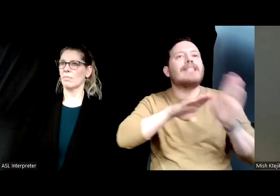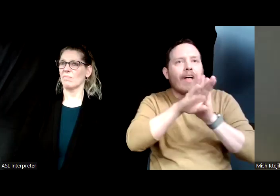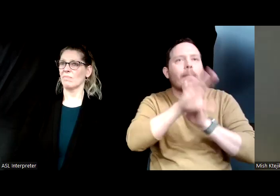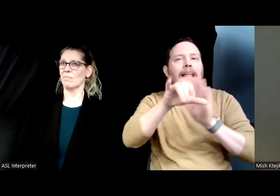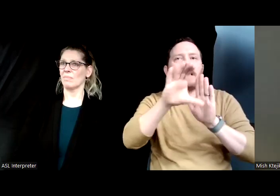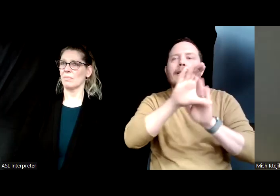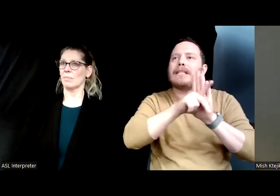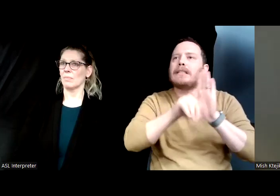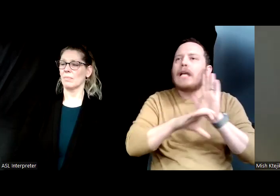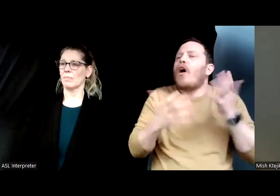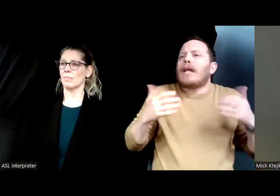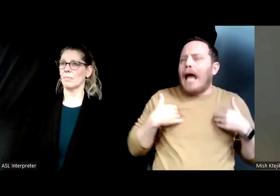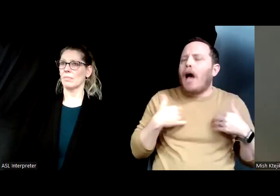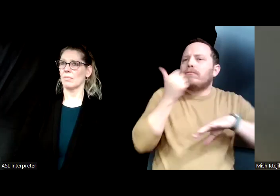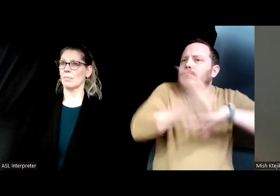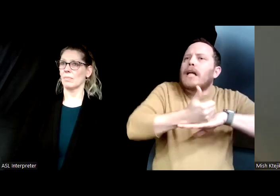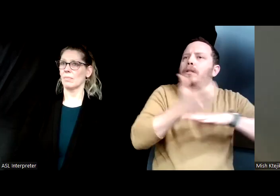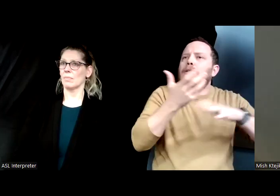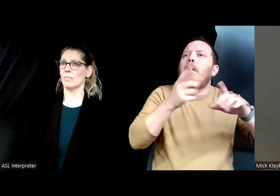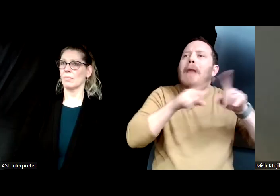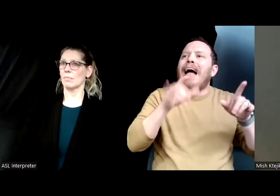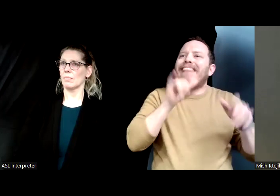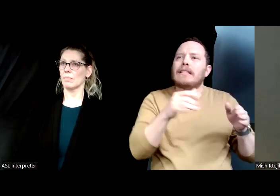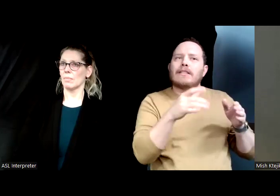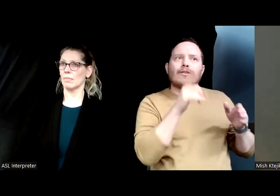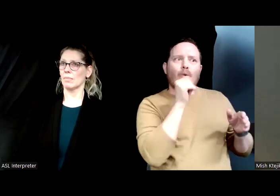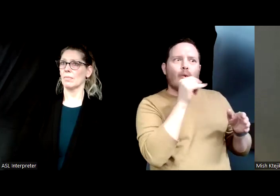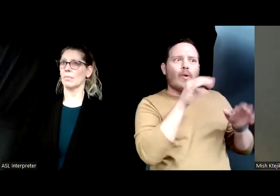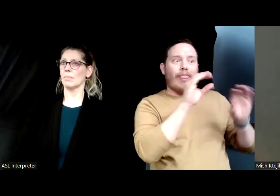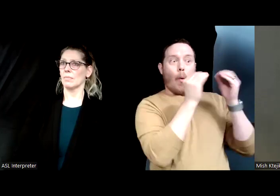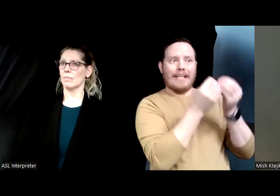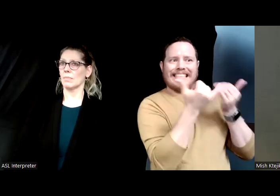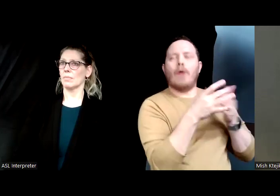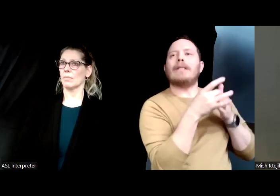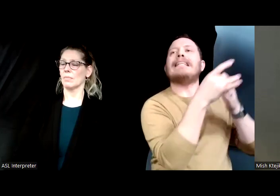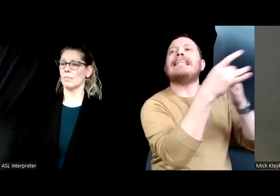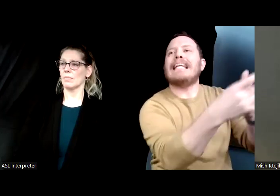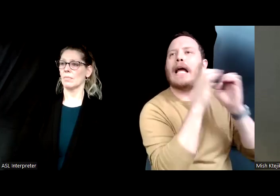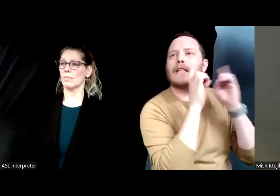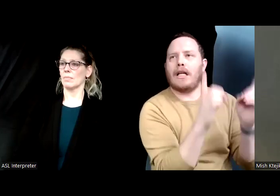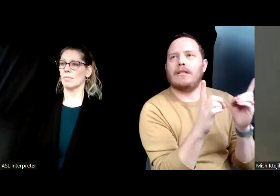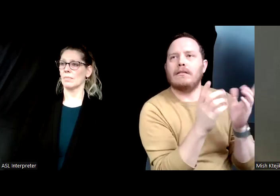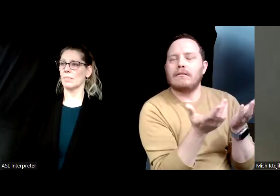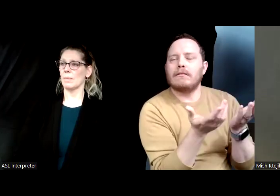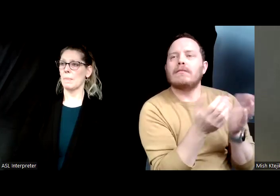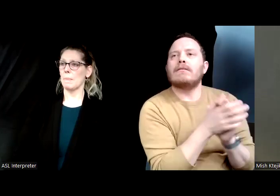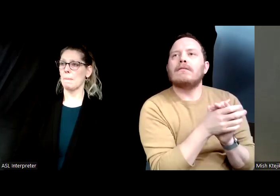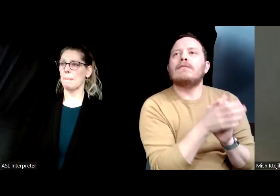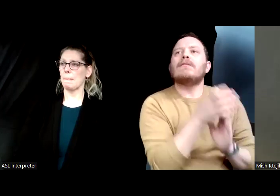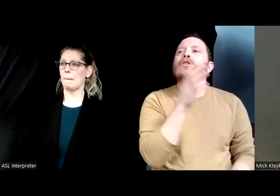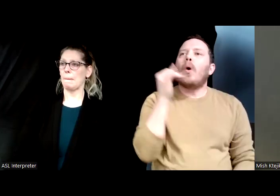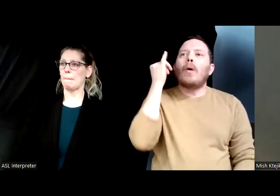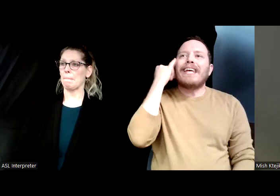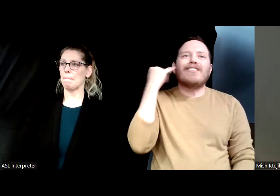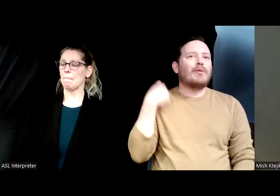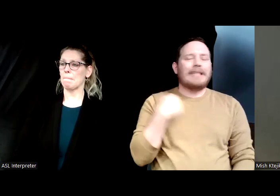voice test. So they have their own credentials and their own code of ethics and their own monitoring. So the organization now is like leading